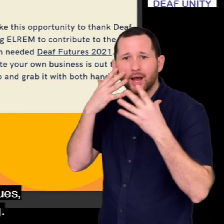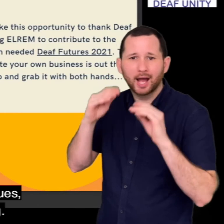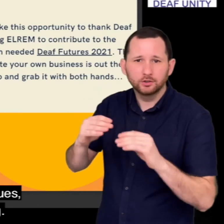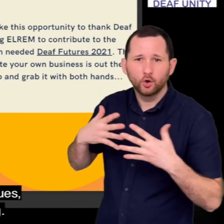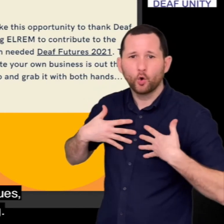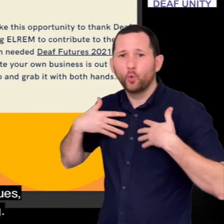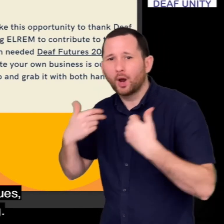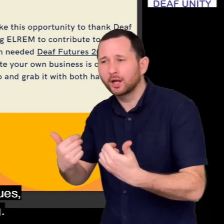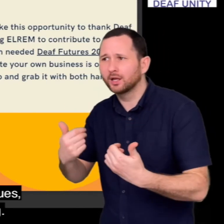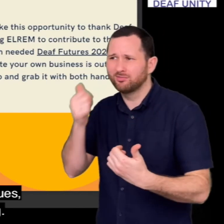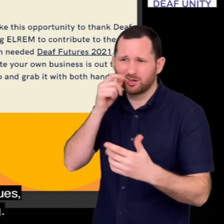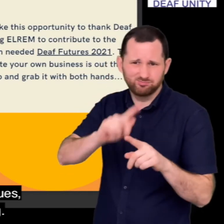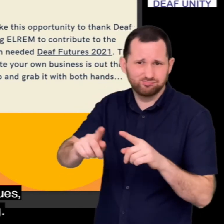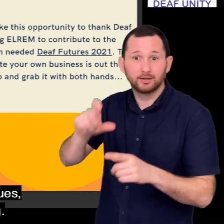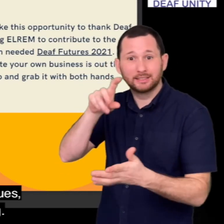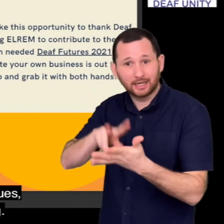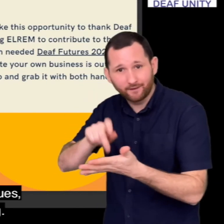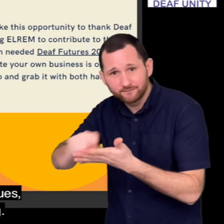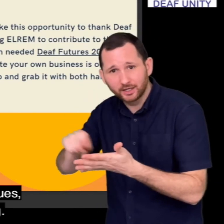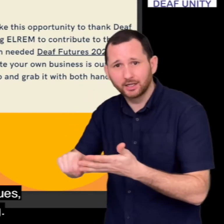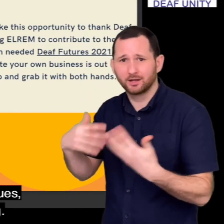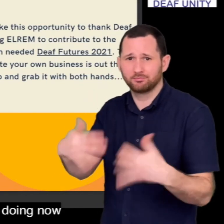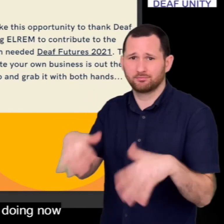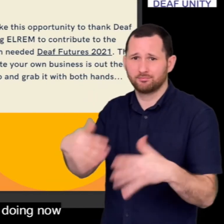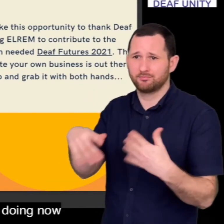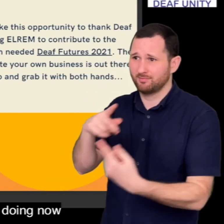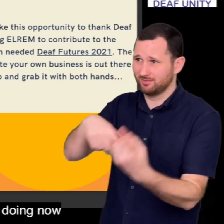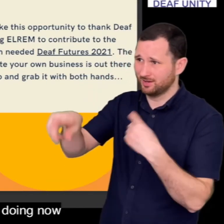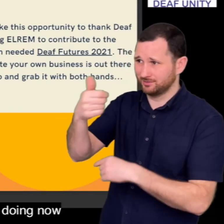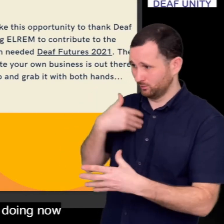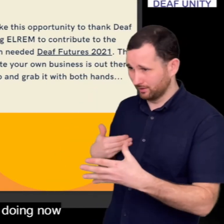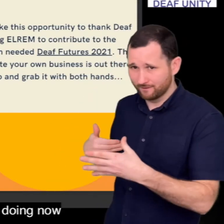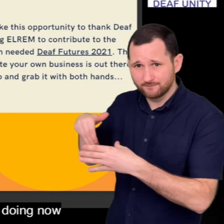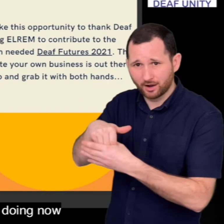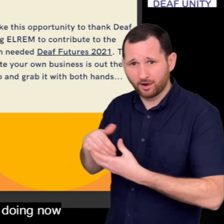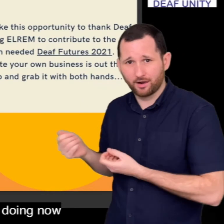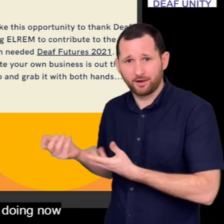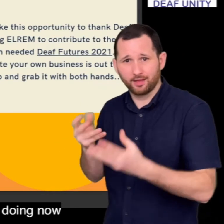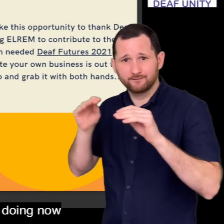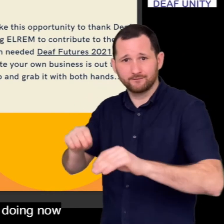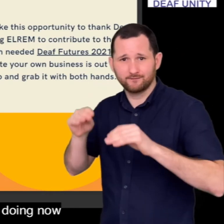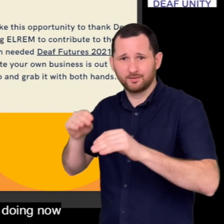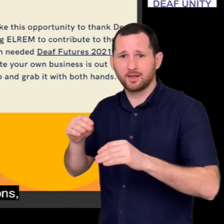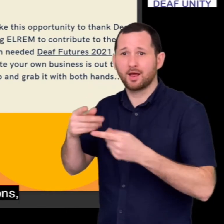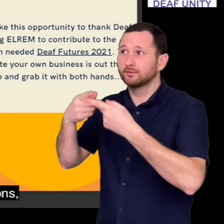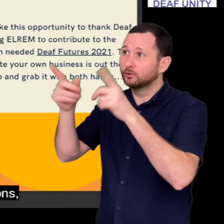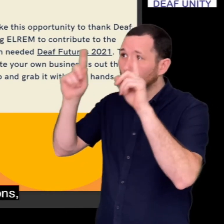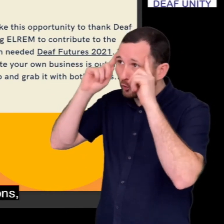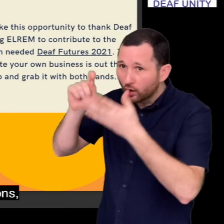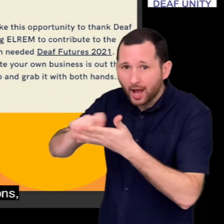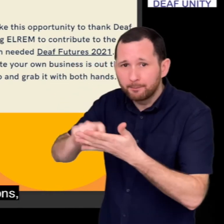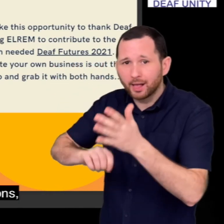education, wellness issues, CV writing. I mean, this masterclass we're doing now, like